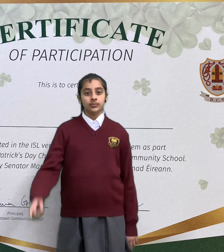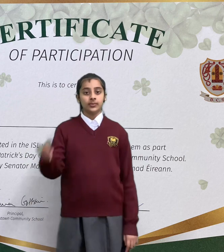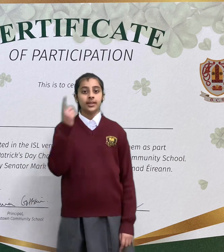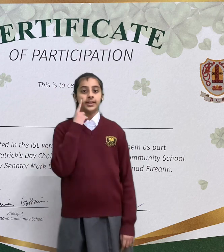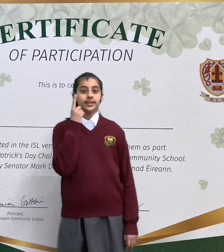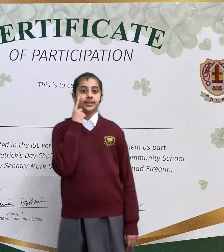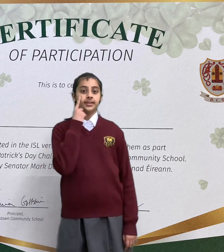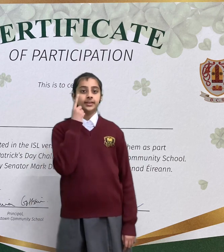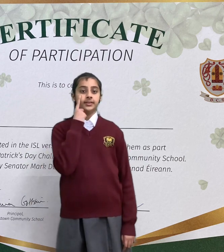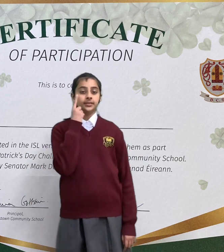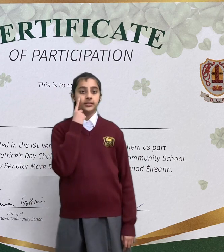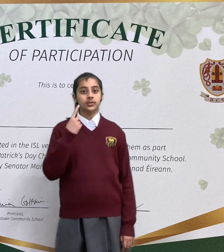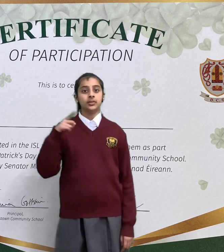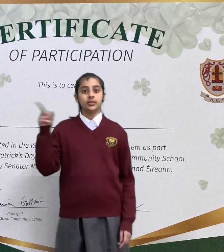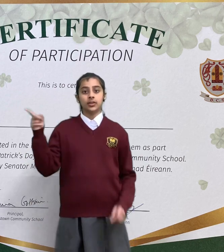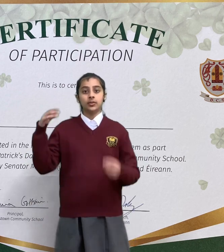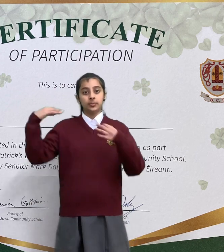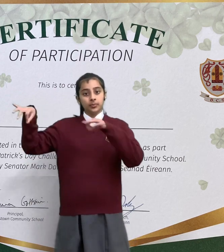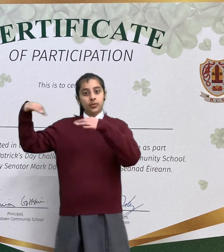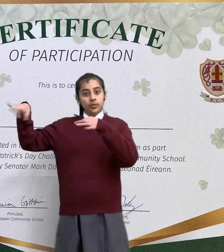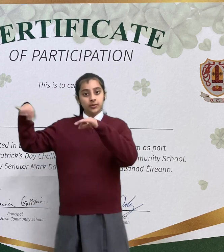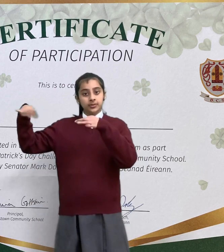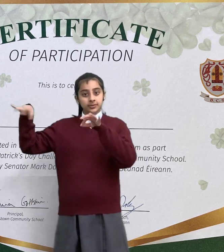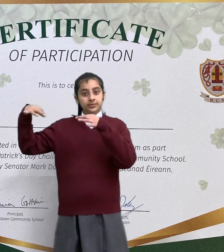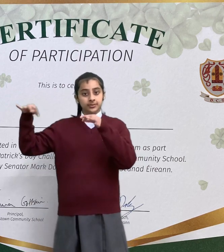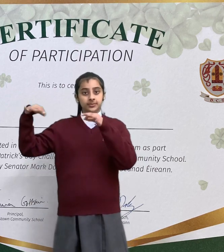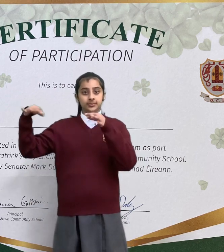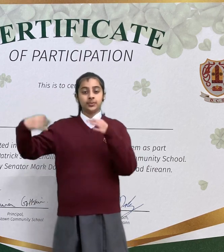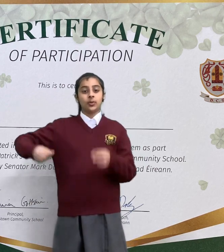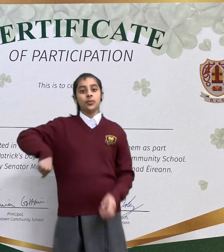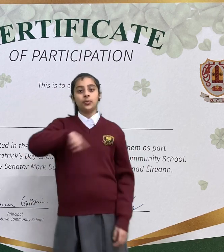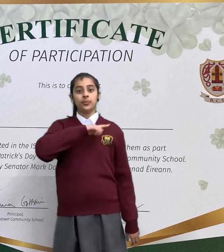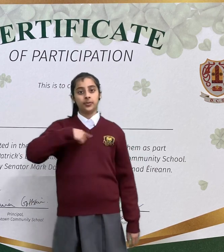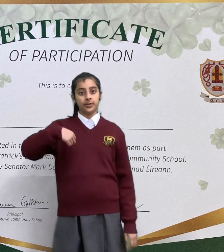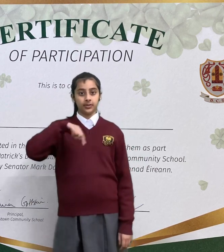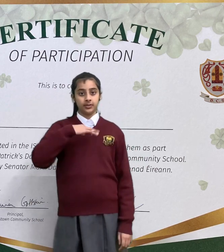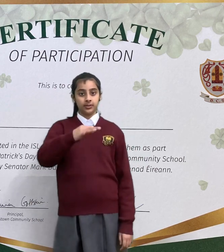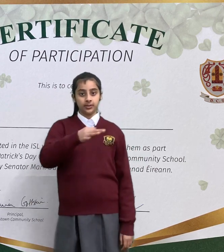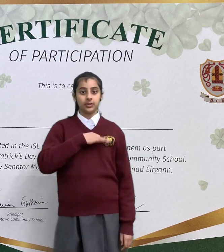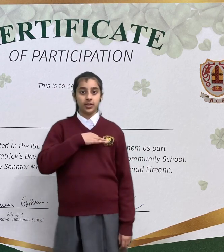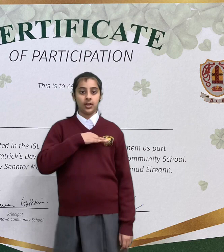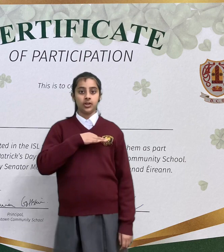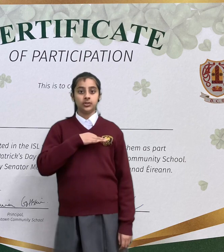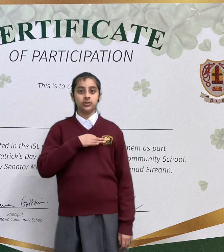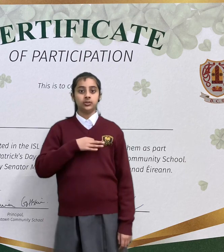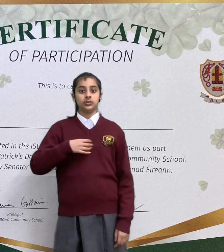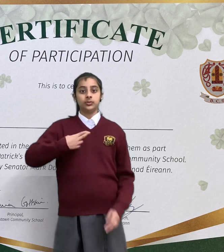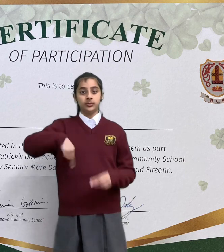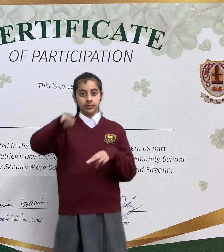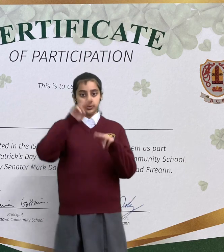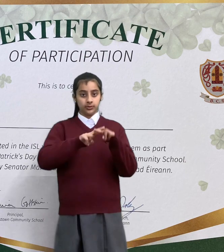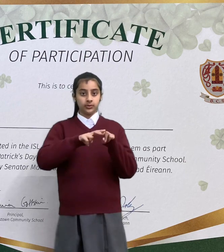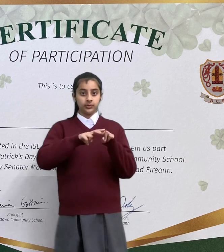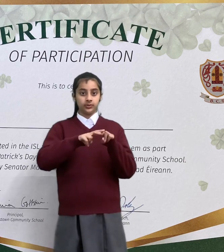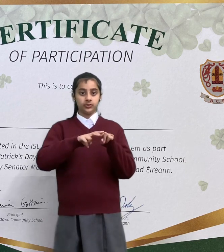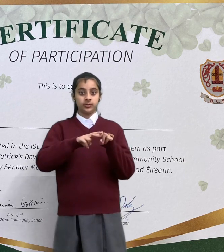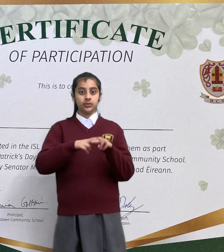Have a look at their certificates we got for their national